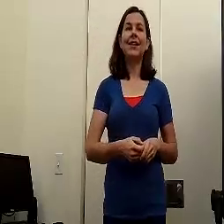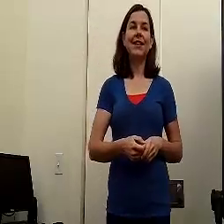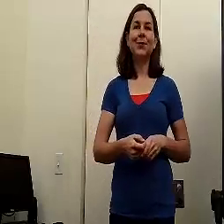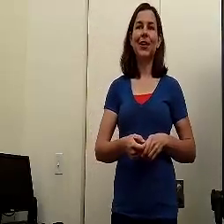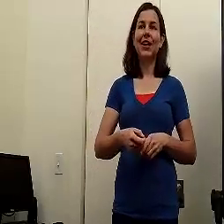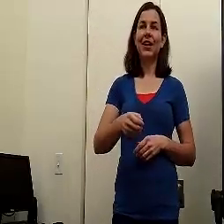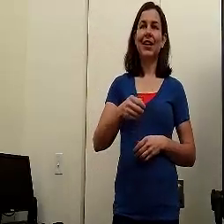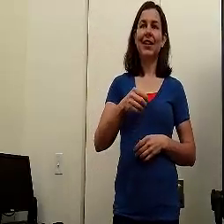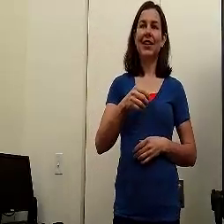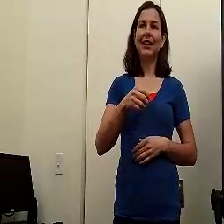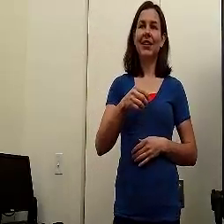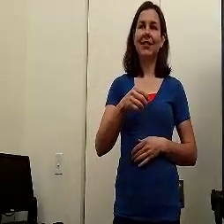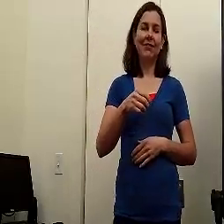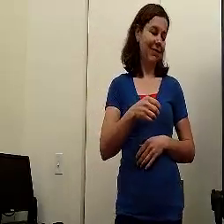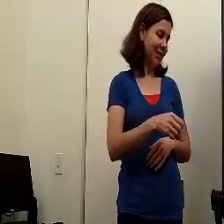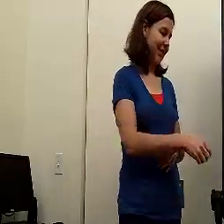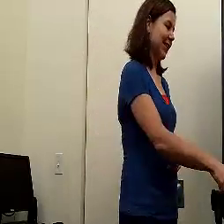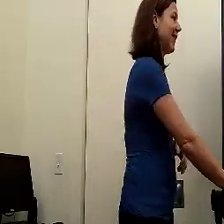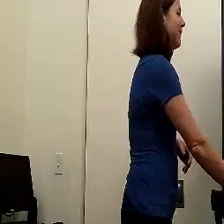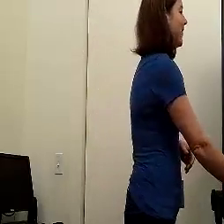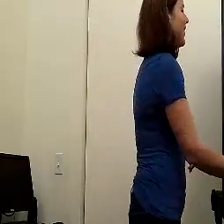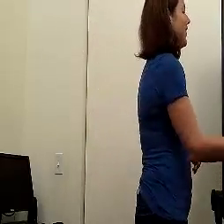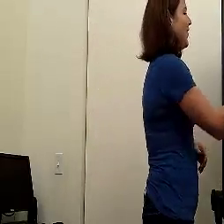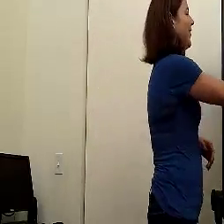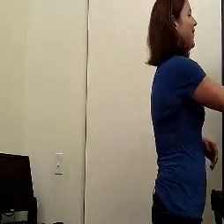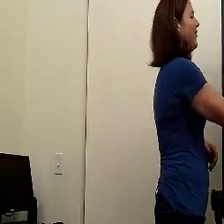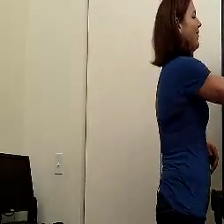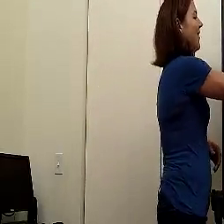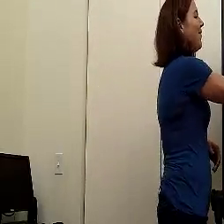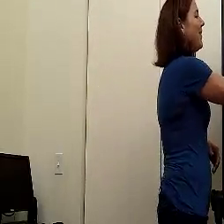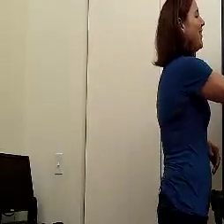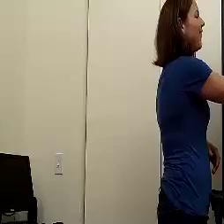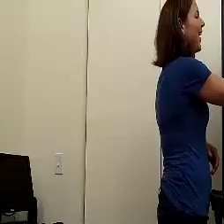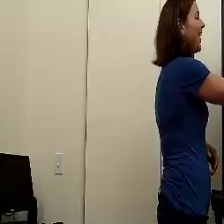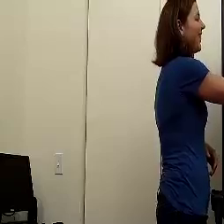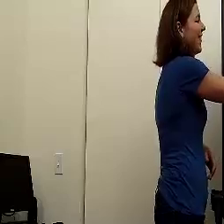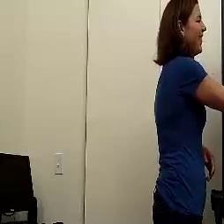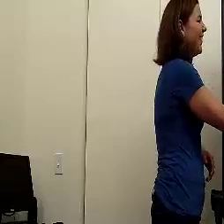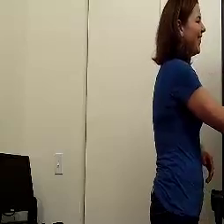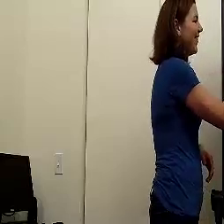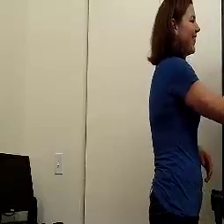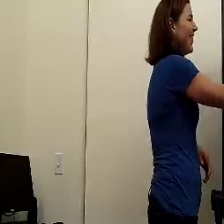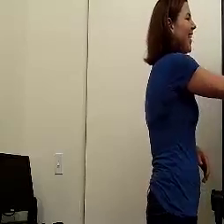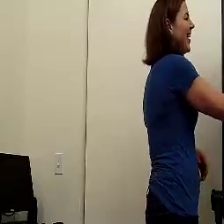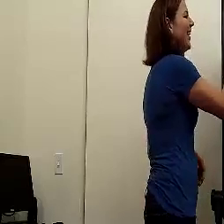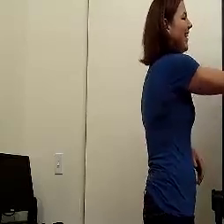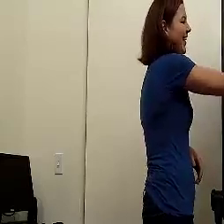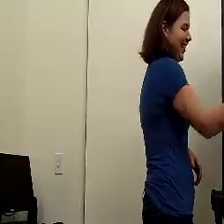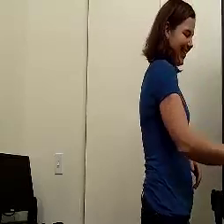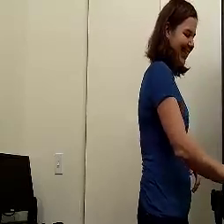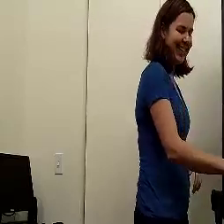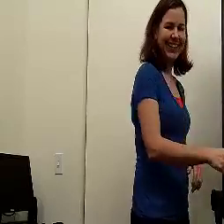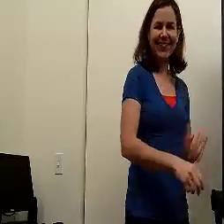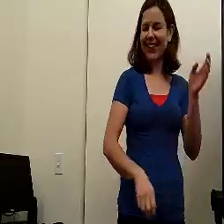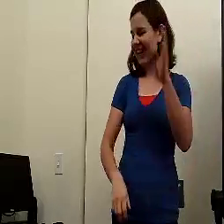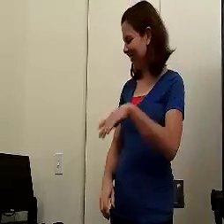next word. 5 pointers. Sorry. How many? 5? Blah, blah, blah. Where am I at? The numbers are not Something like moving.